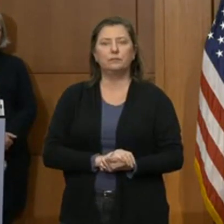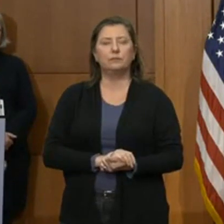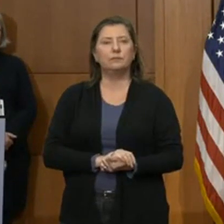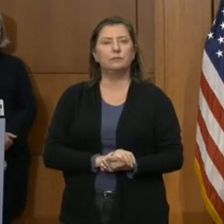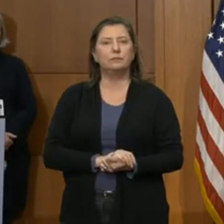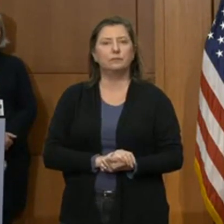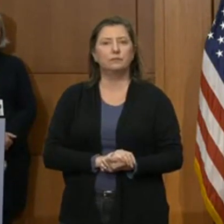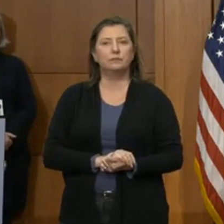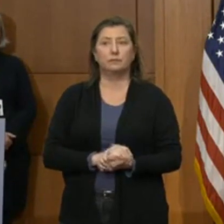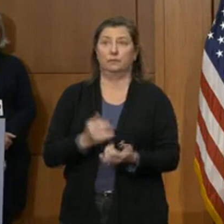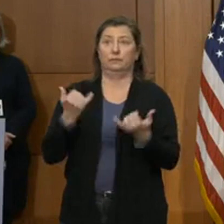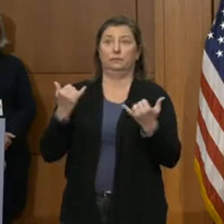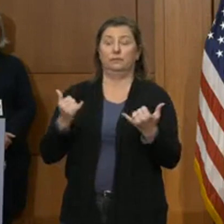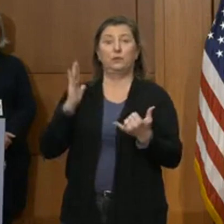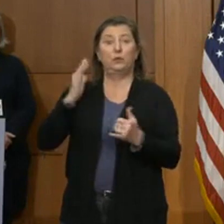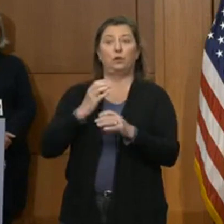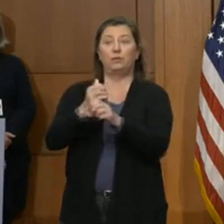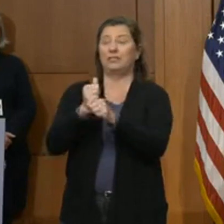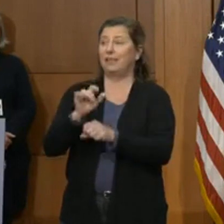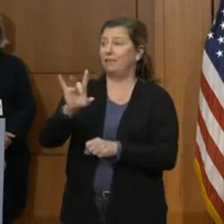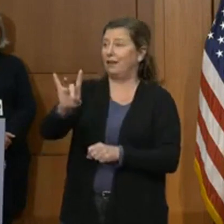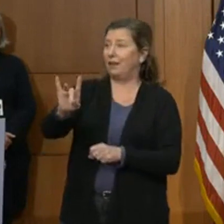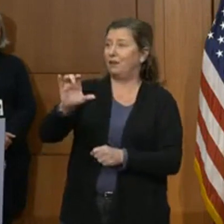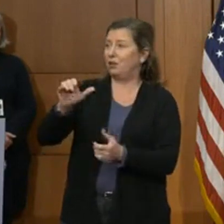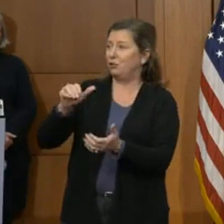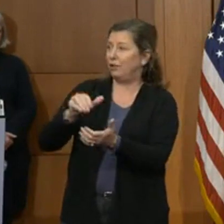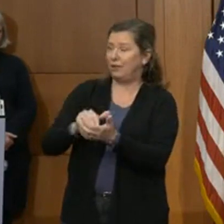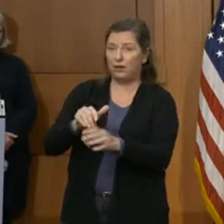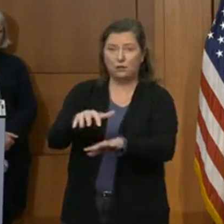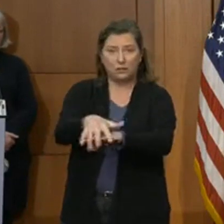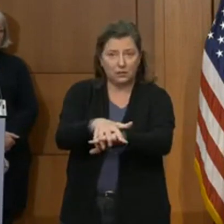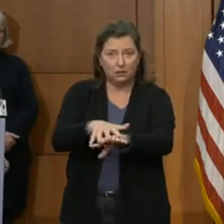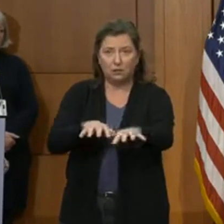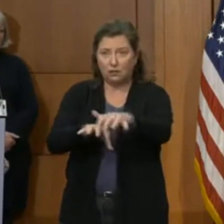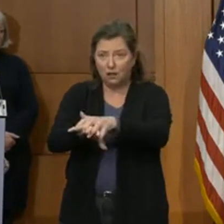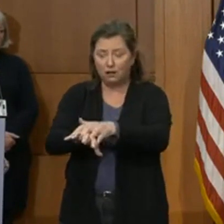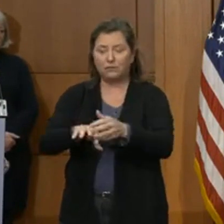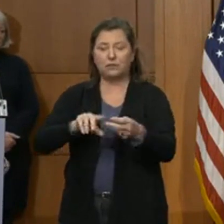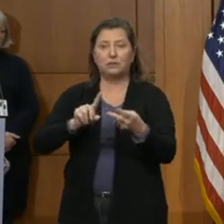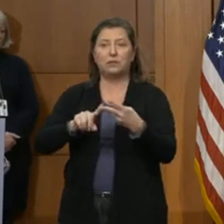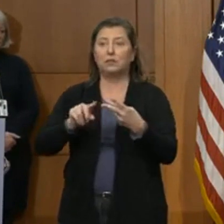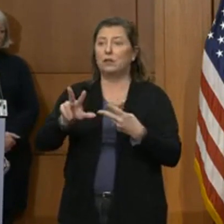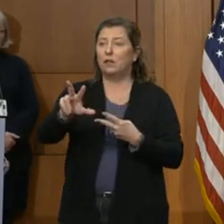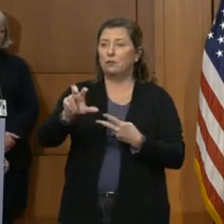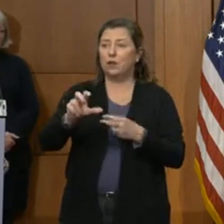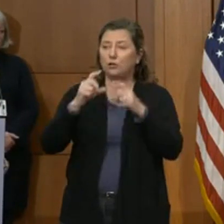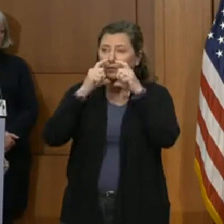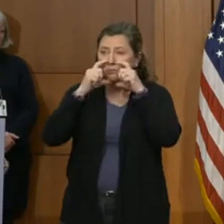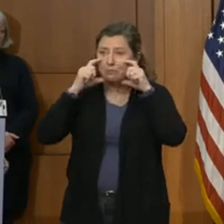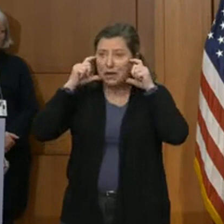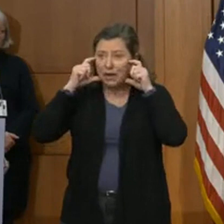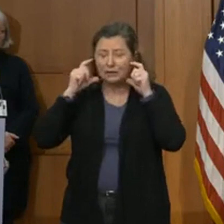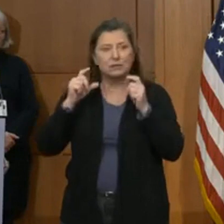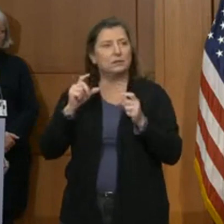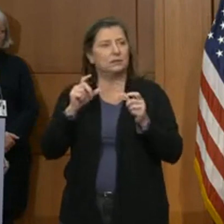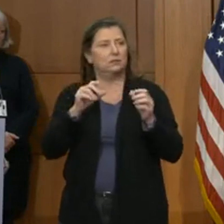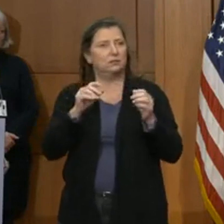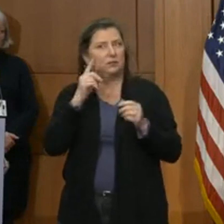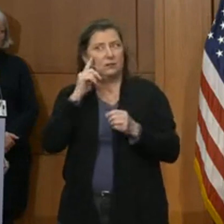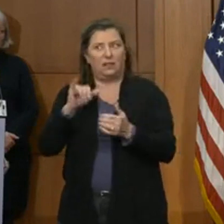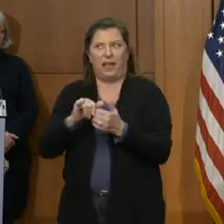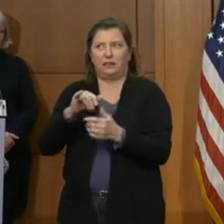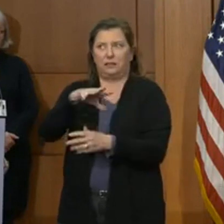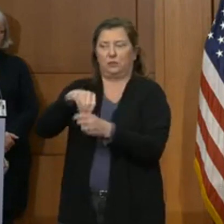Today we are receiving 800,000 gloves and 300,000 surgical masks as part of a